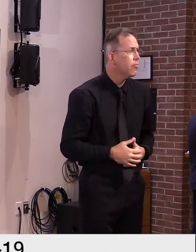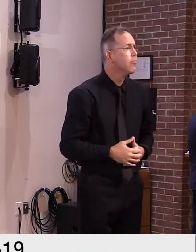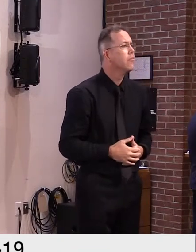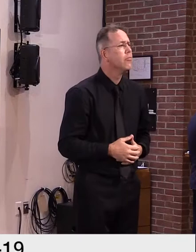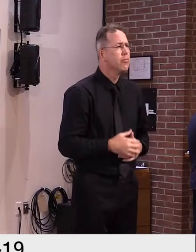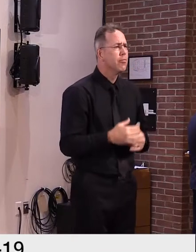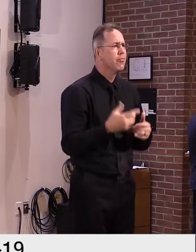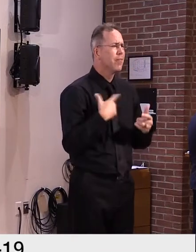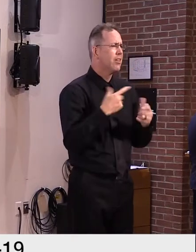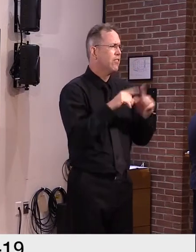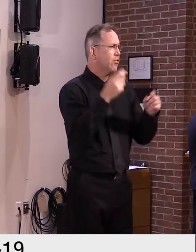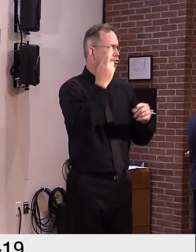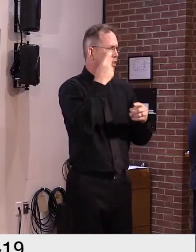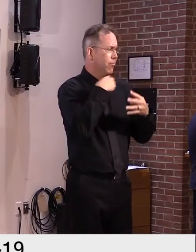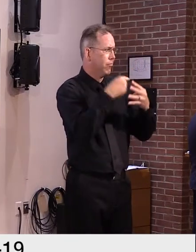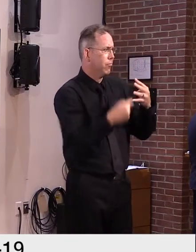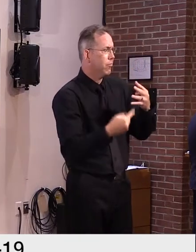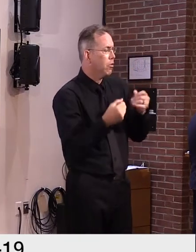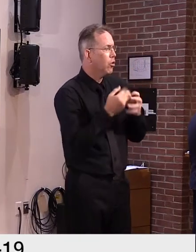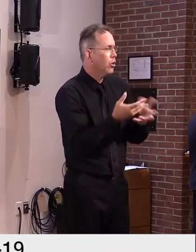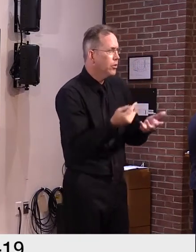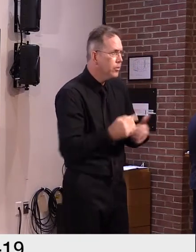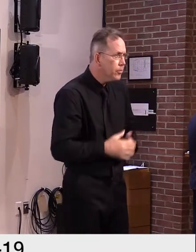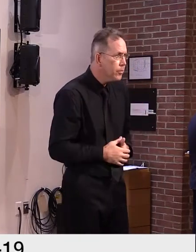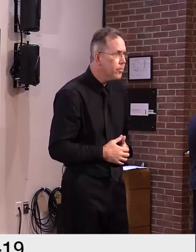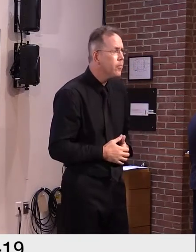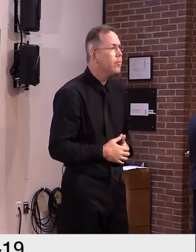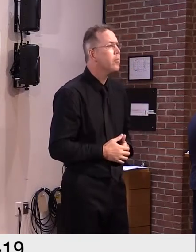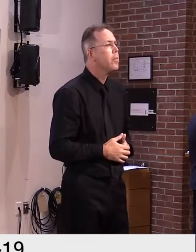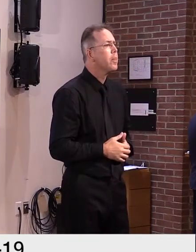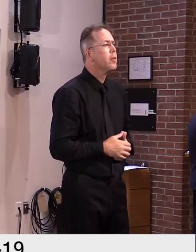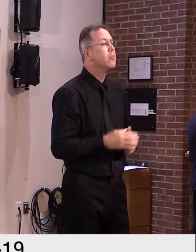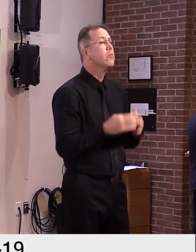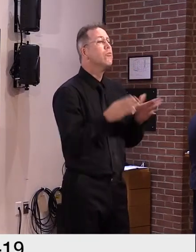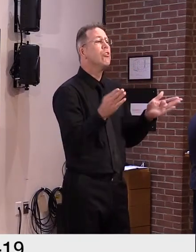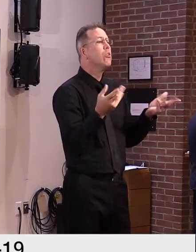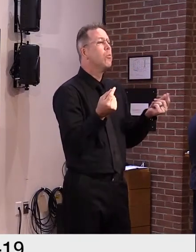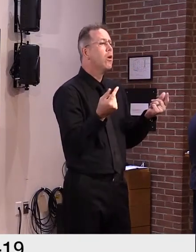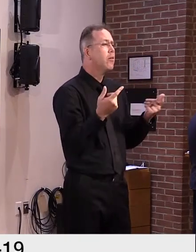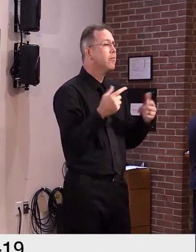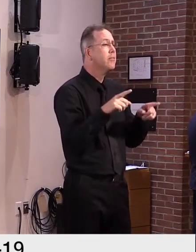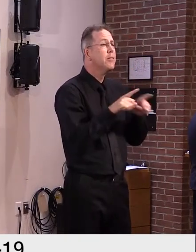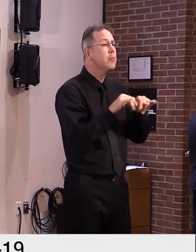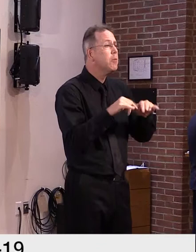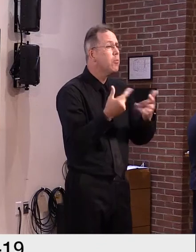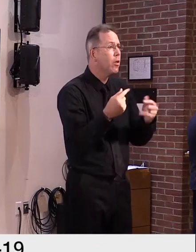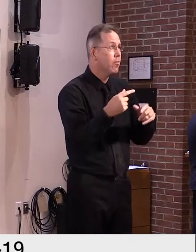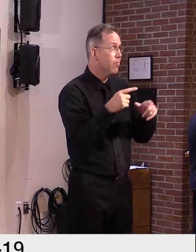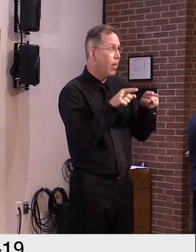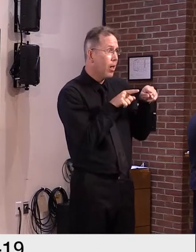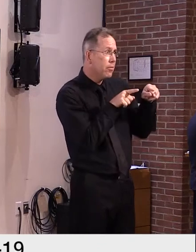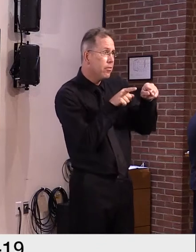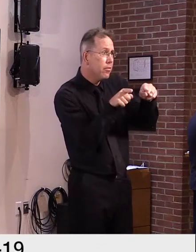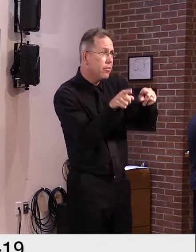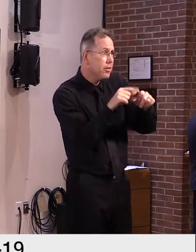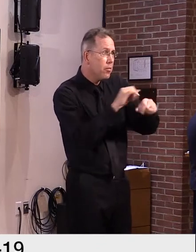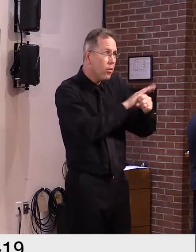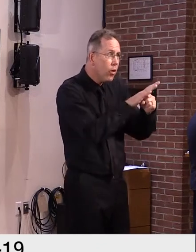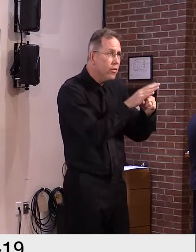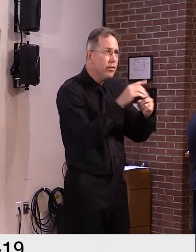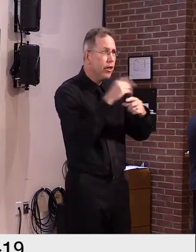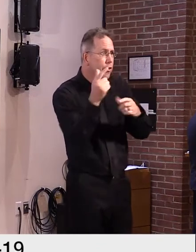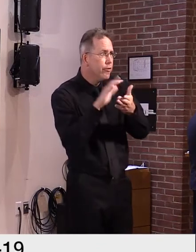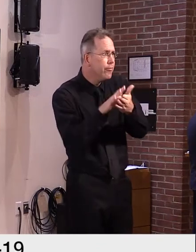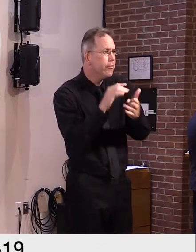those, and those generally do not take that same time frame to develop. You know, with cancer, we call